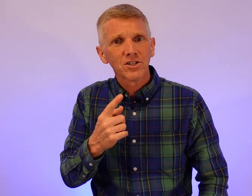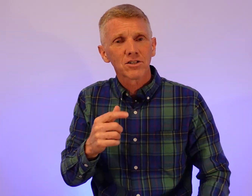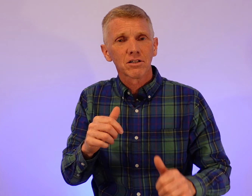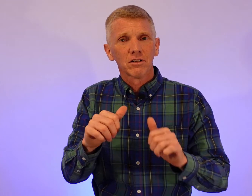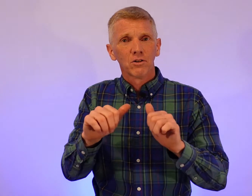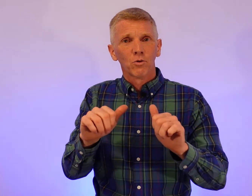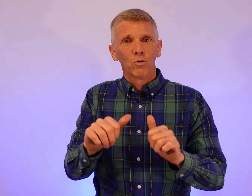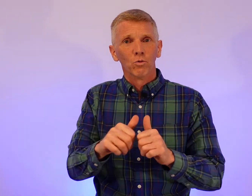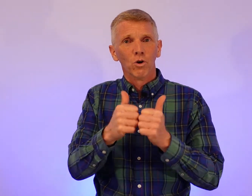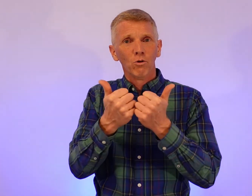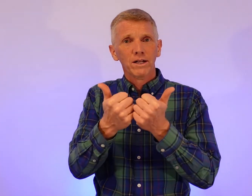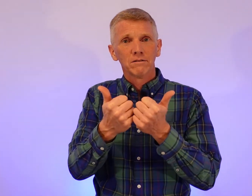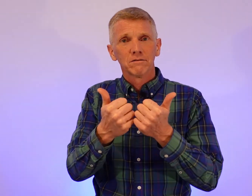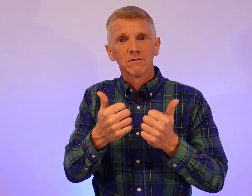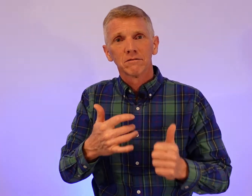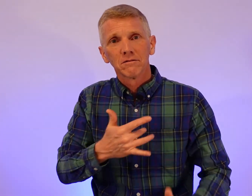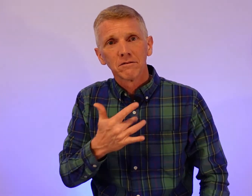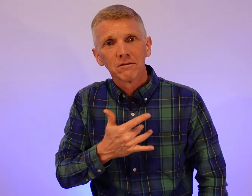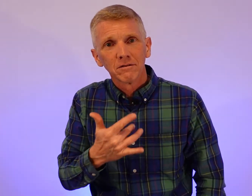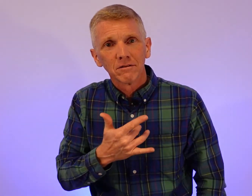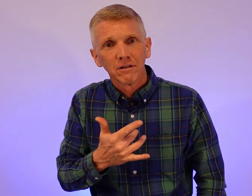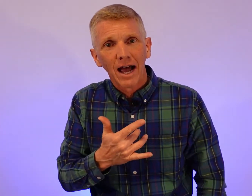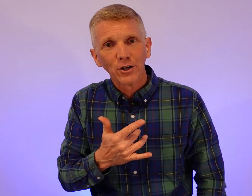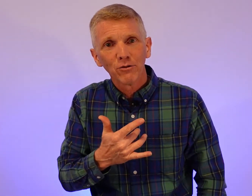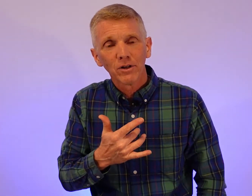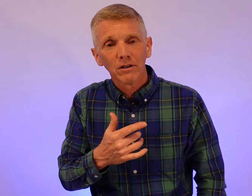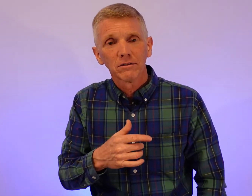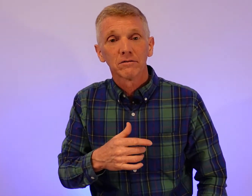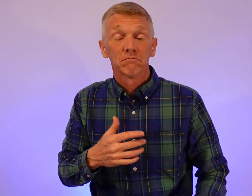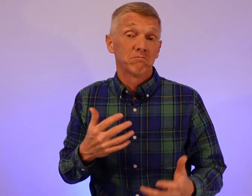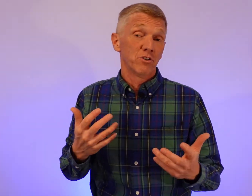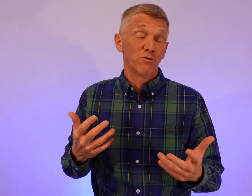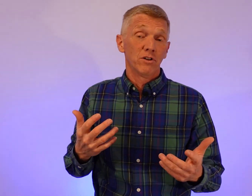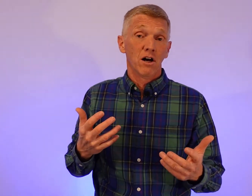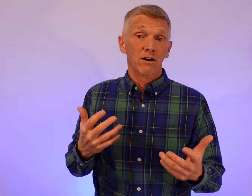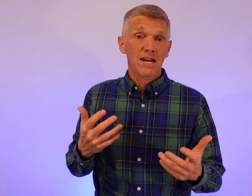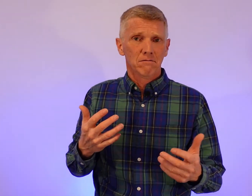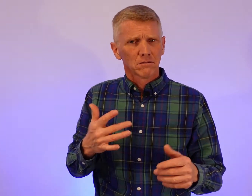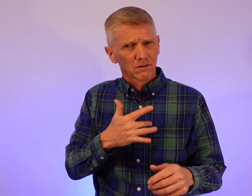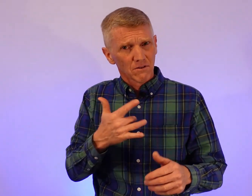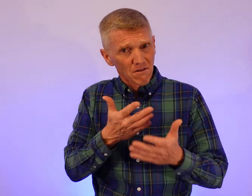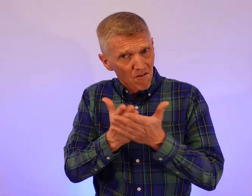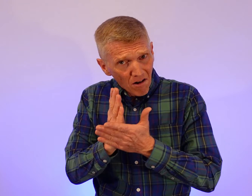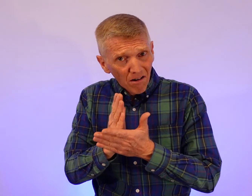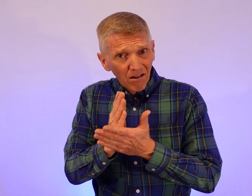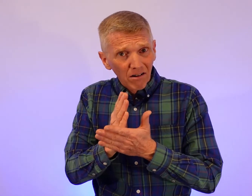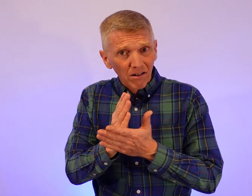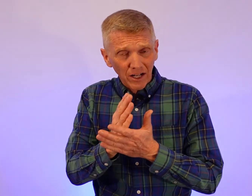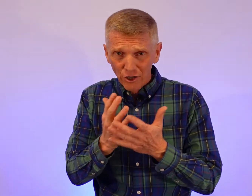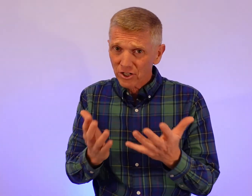Face, roll it. How do you feel? Do you feel all right? Now you're